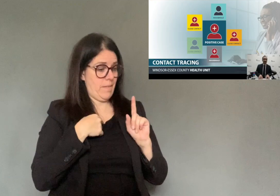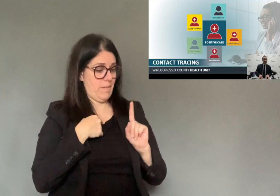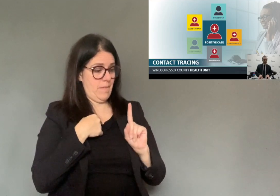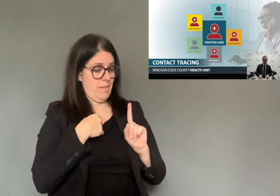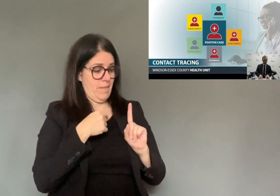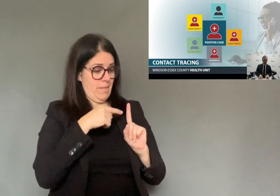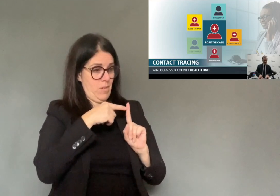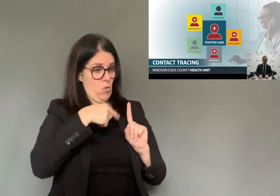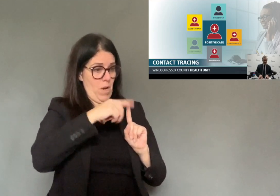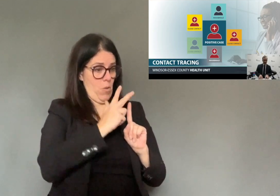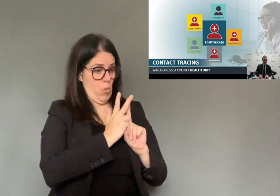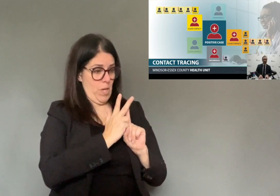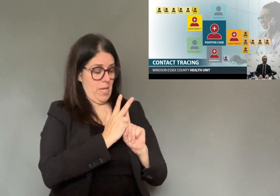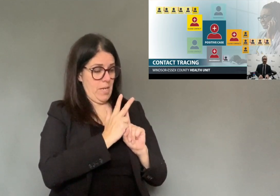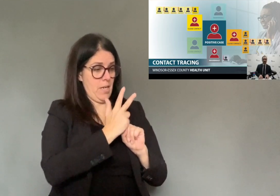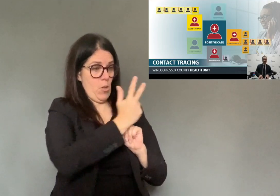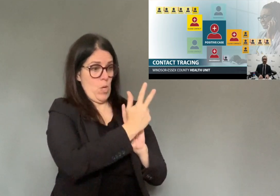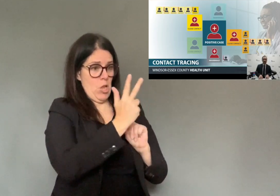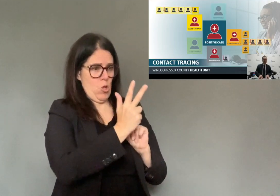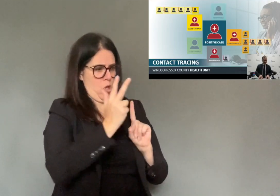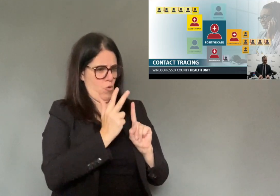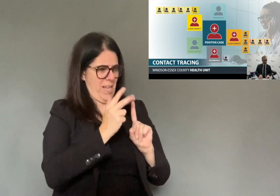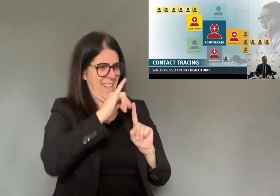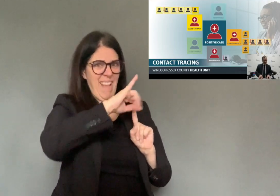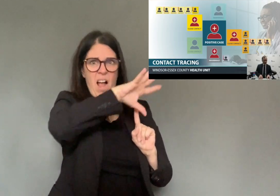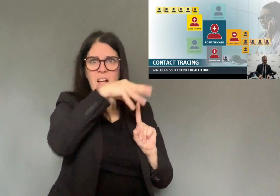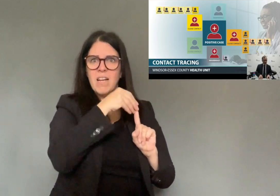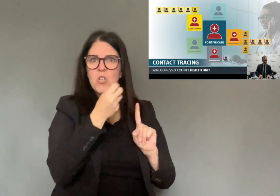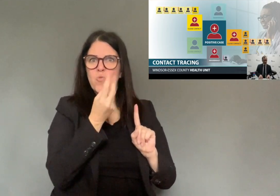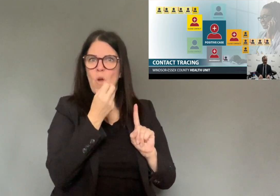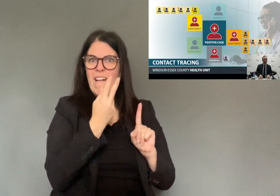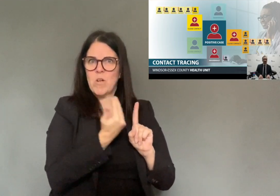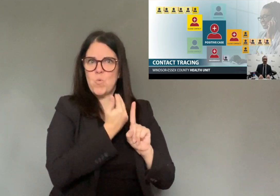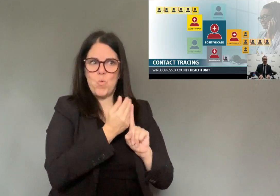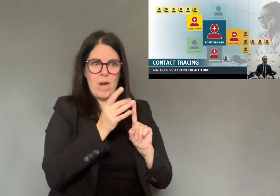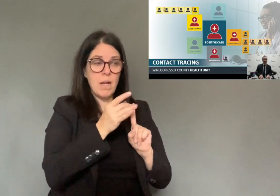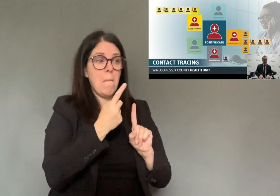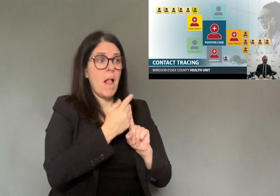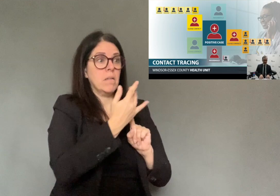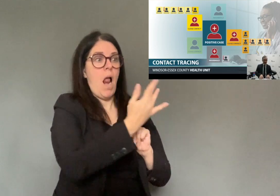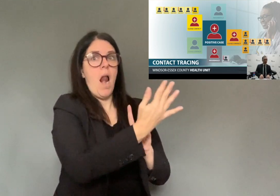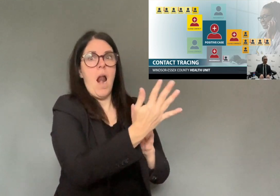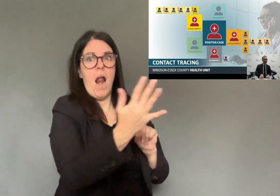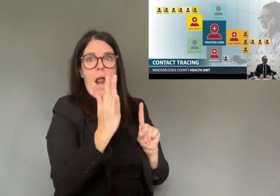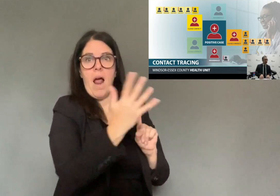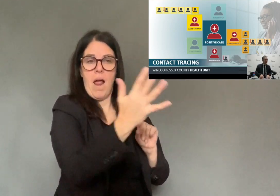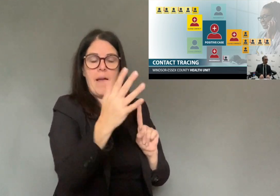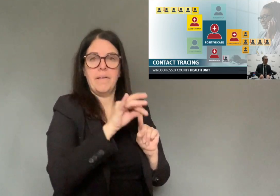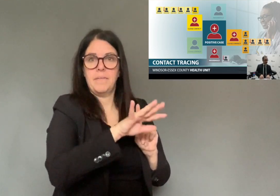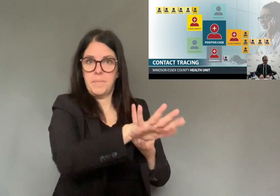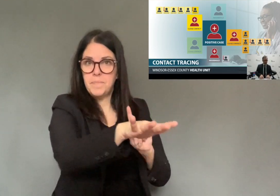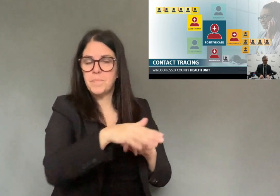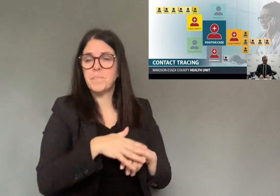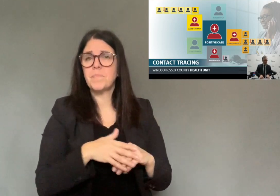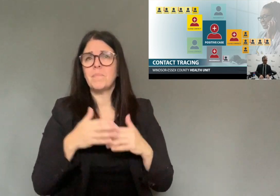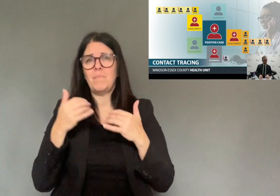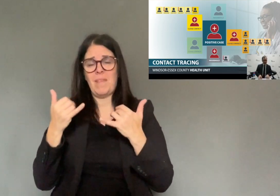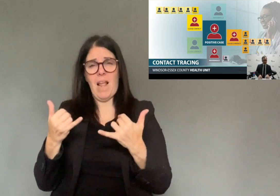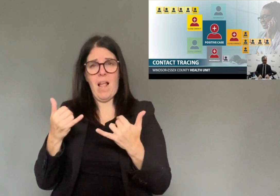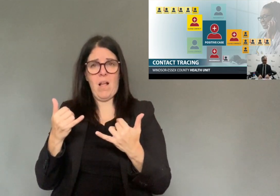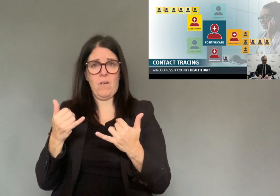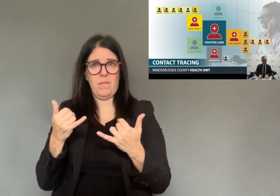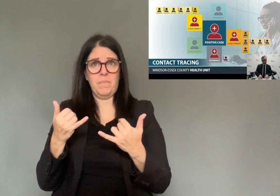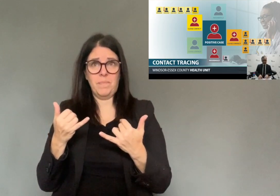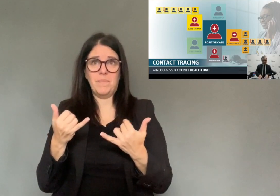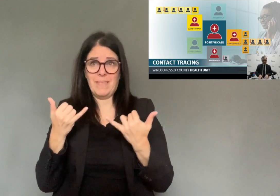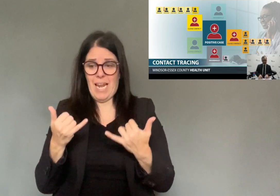daily monitoring by public health staff. If we consider the 518 or 525 cases today now,